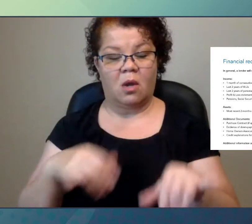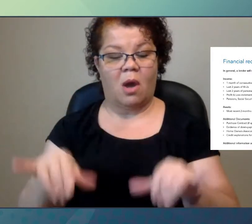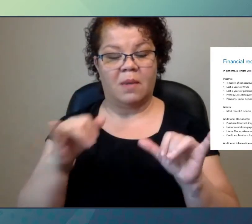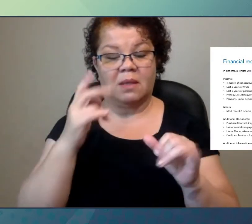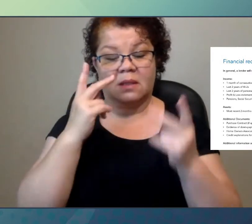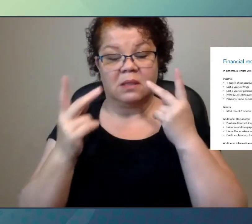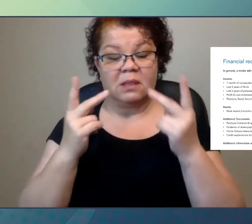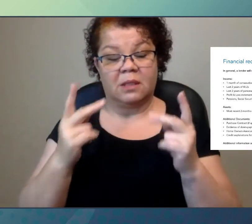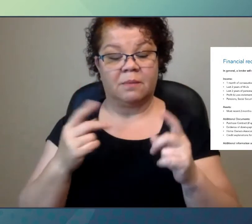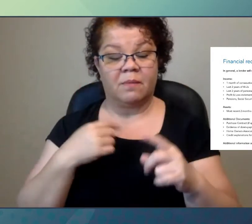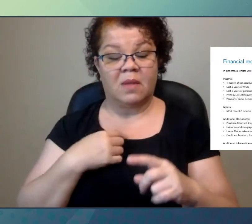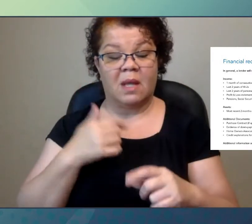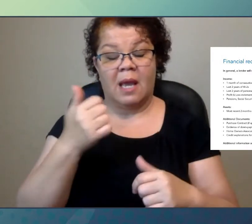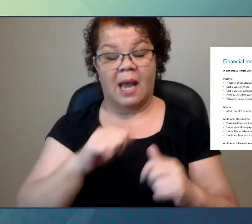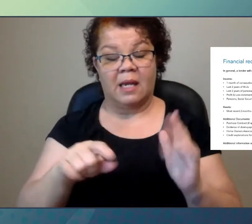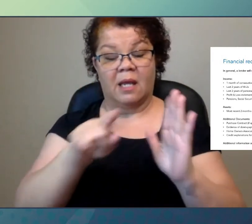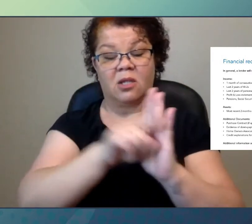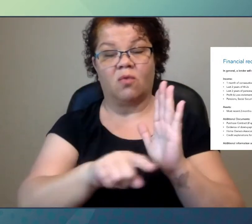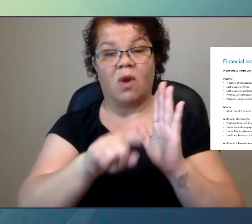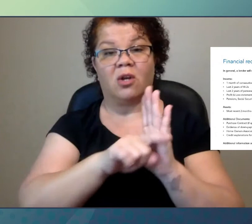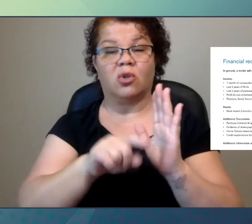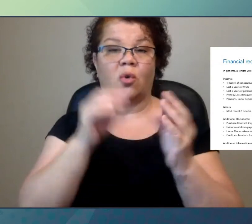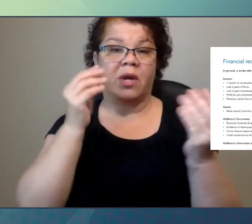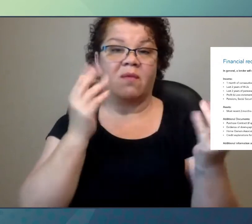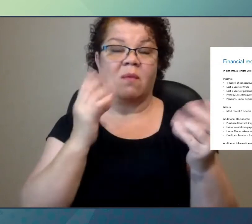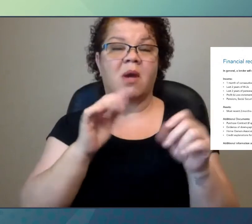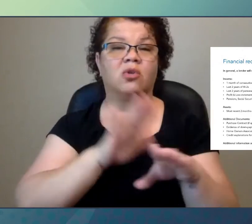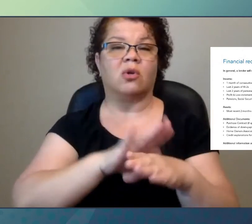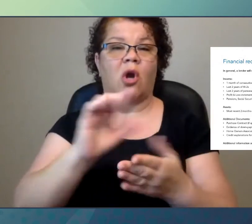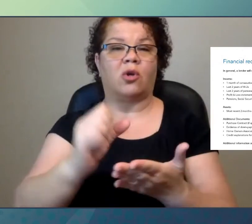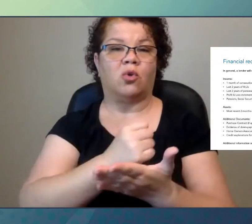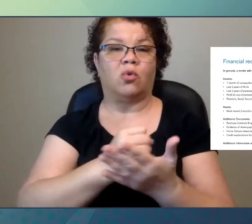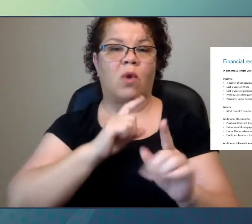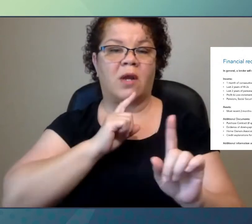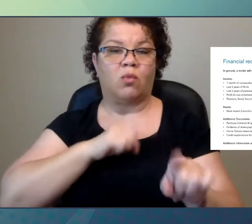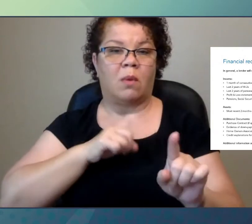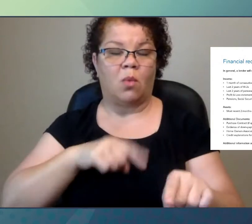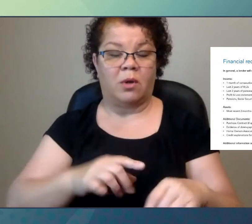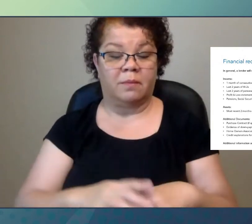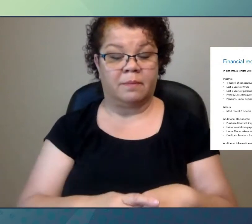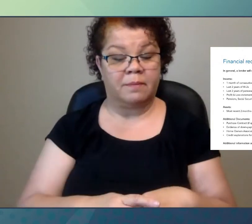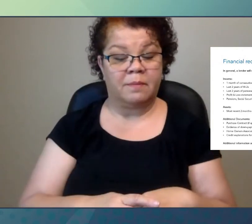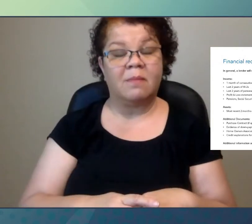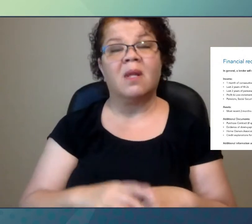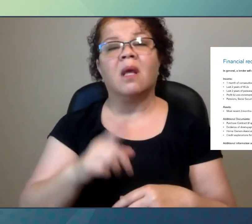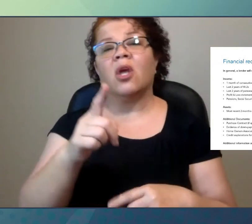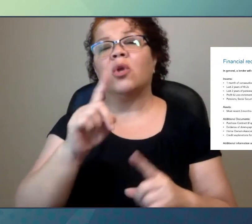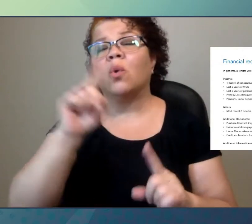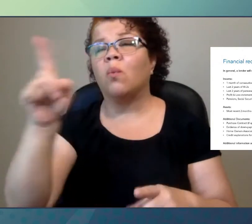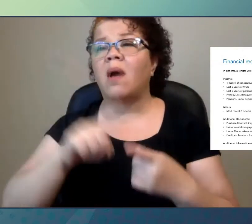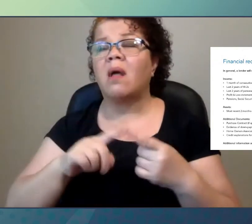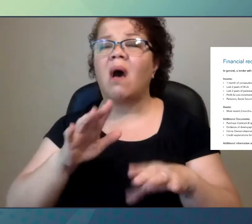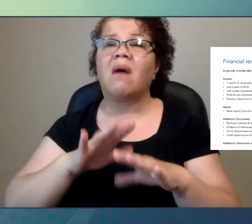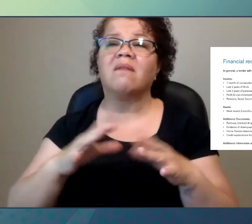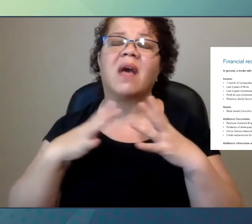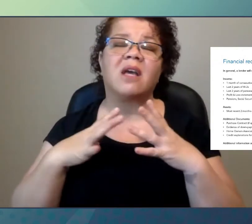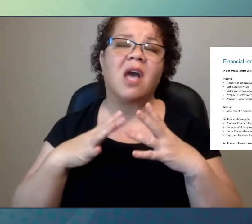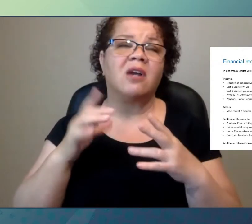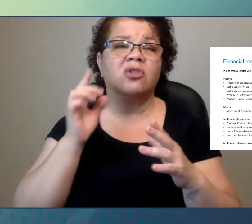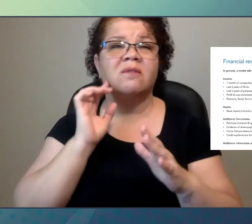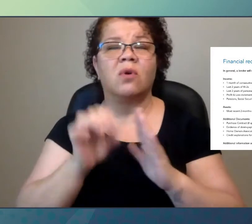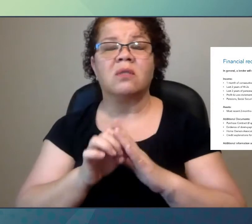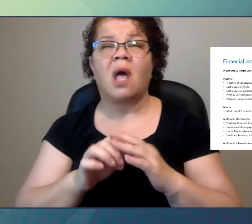are derogatory information in credit reports. That could be, you went on vacation and you had an issue